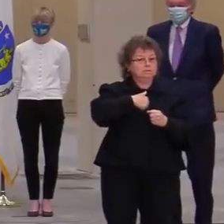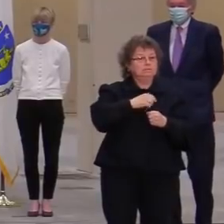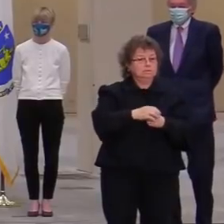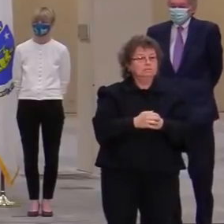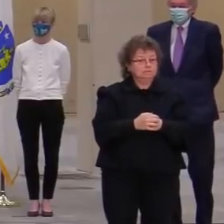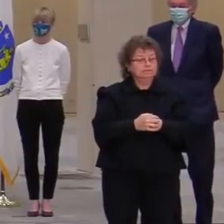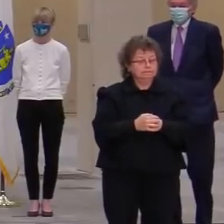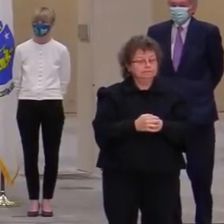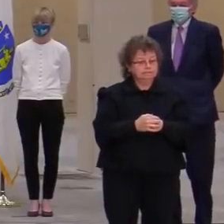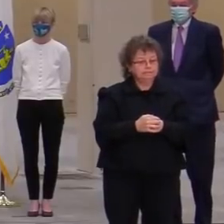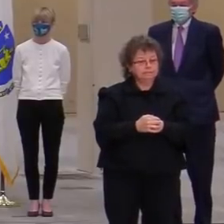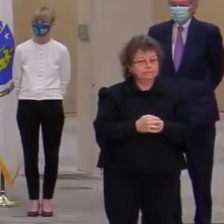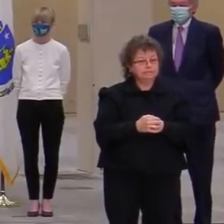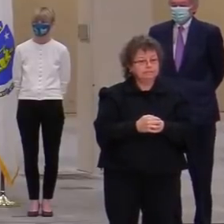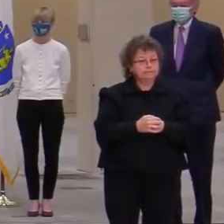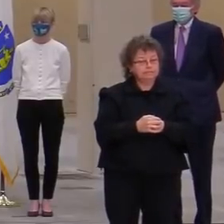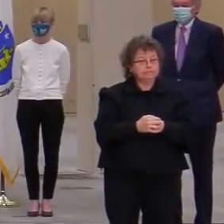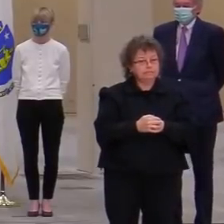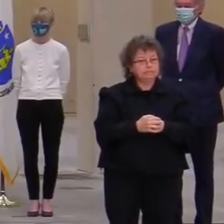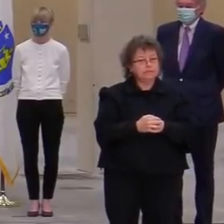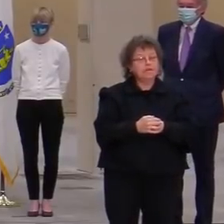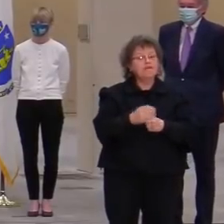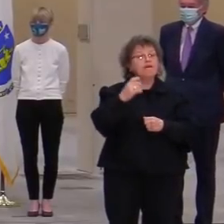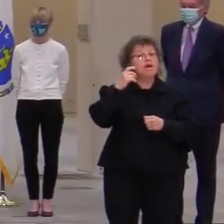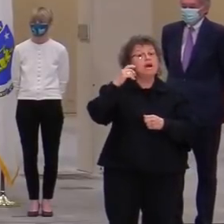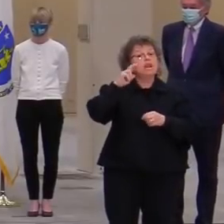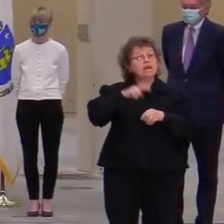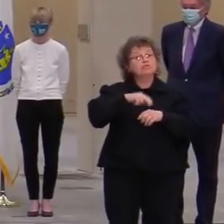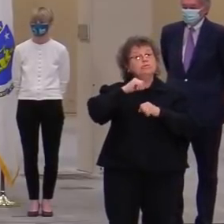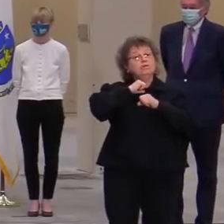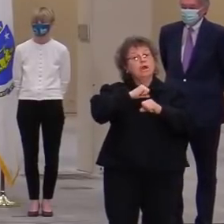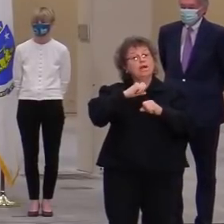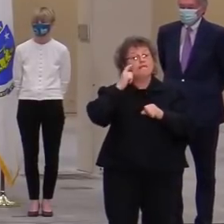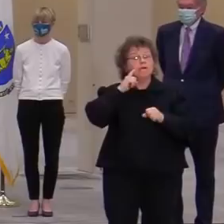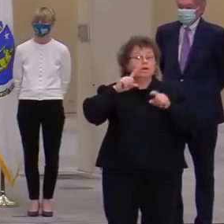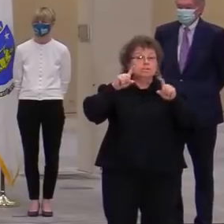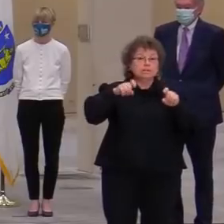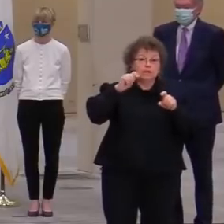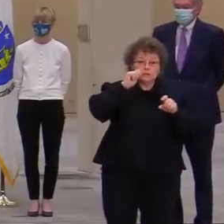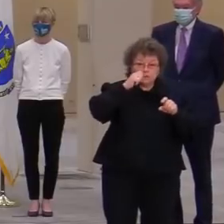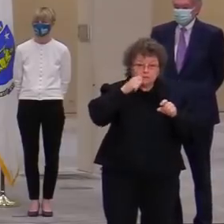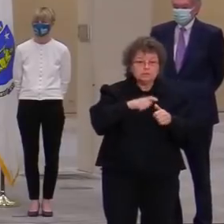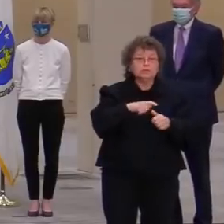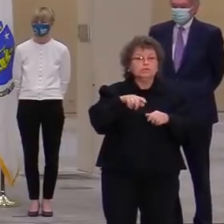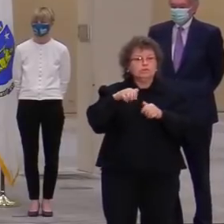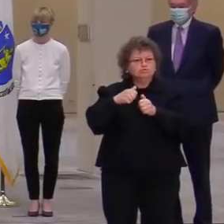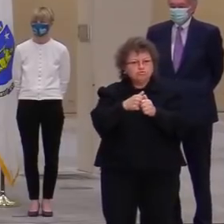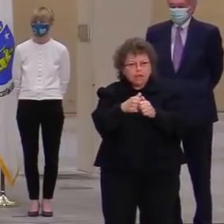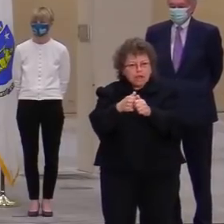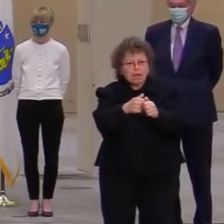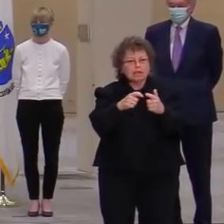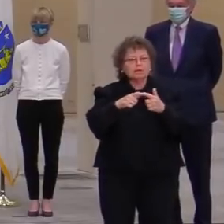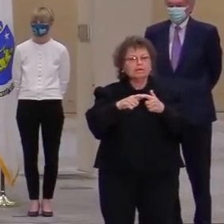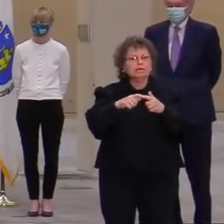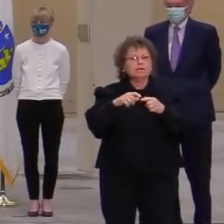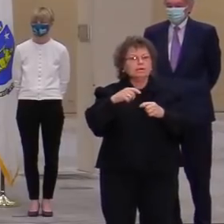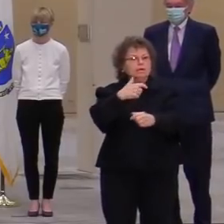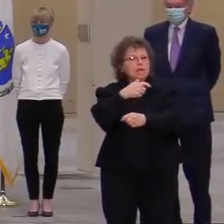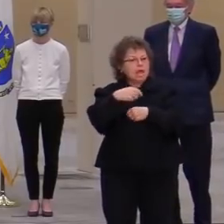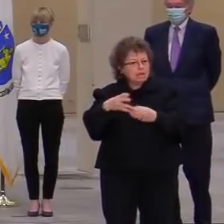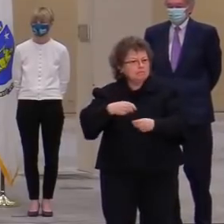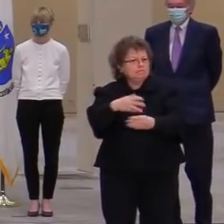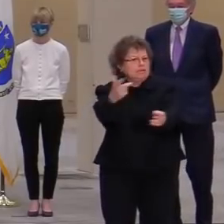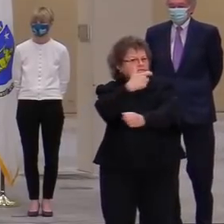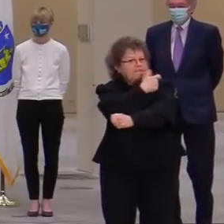the testing, tracking, and tracing, but also administering vaccines to those most in need. So we are